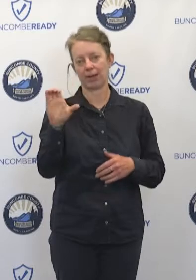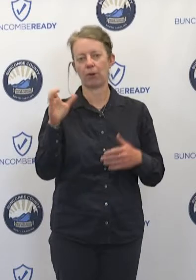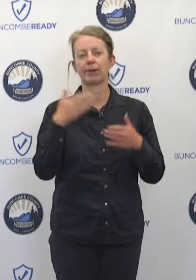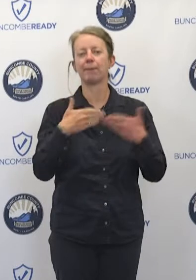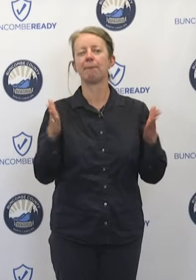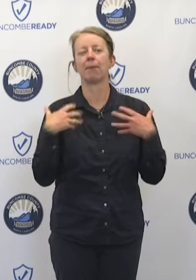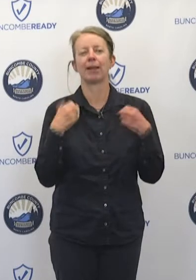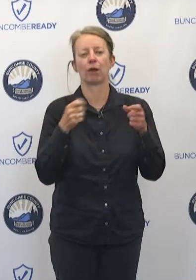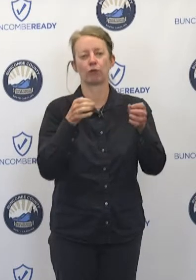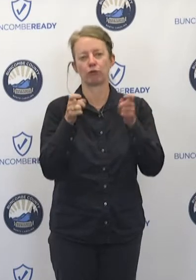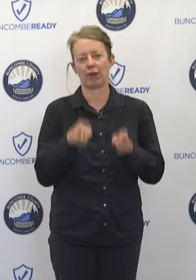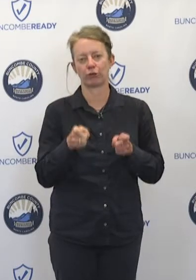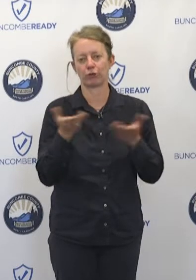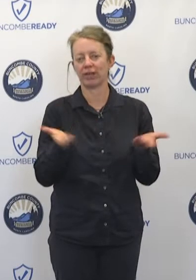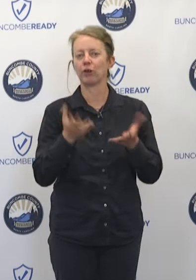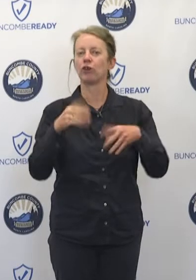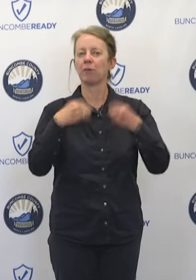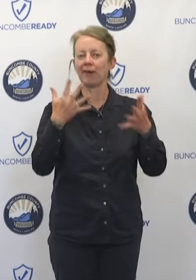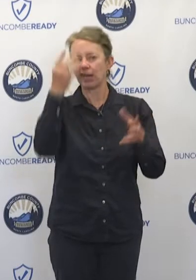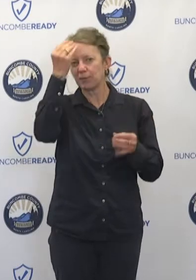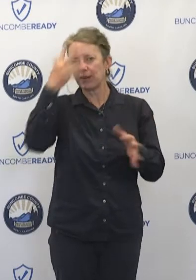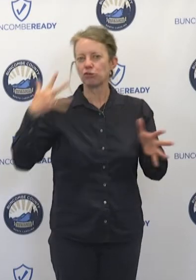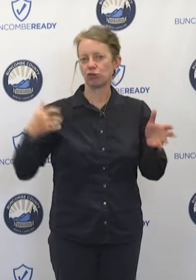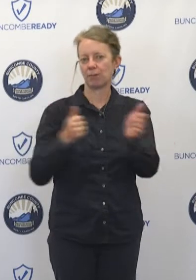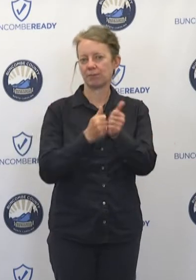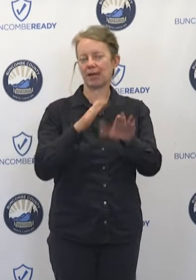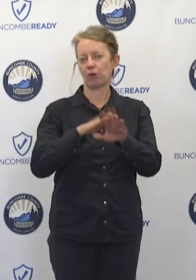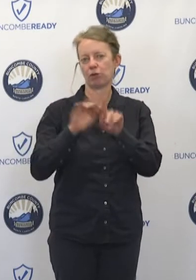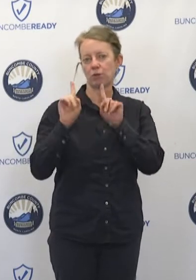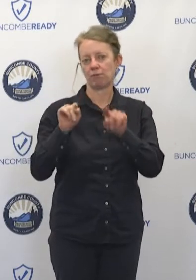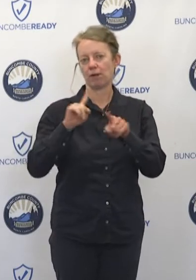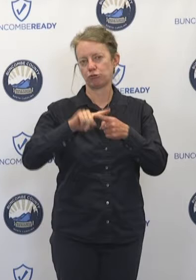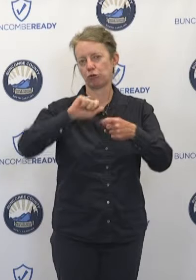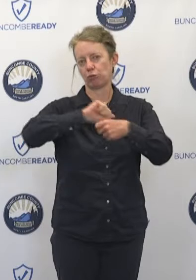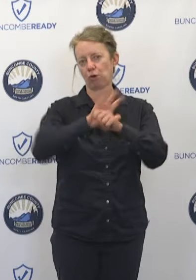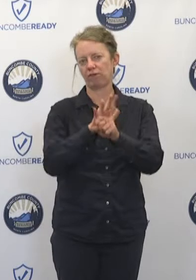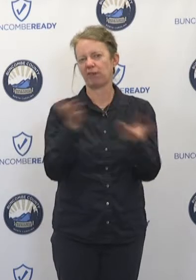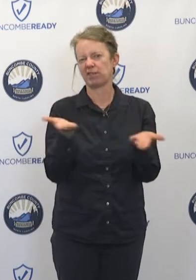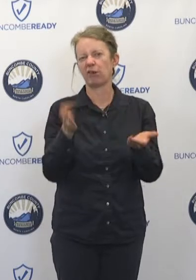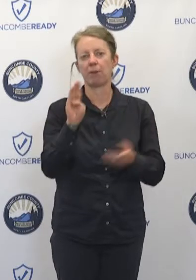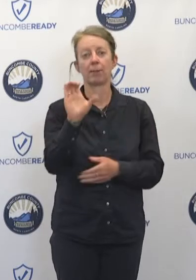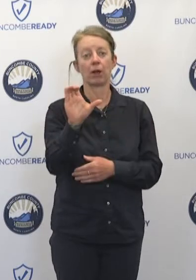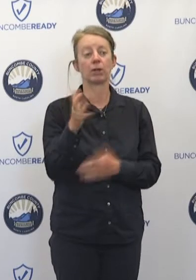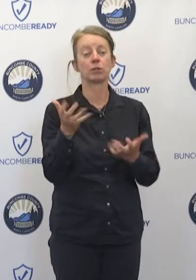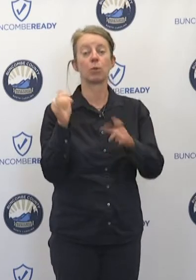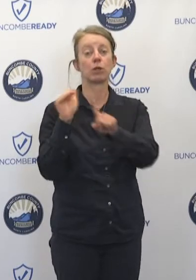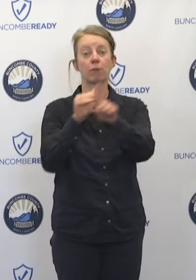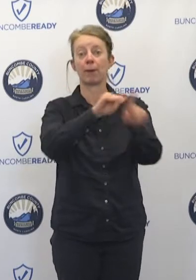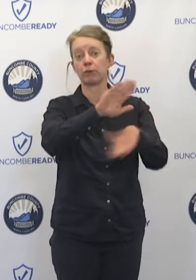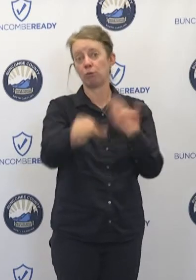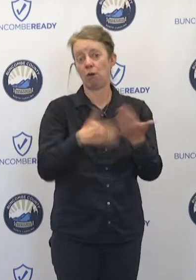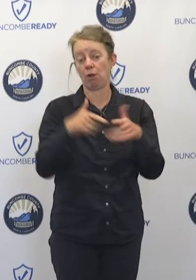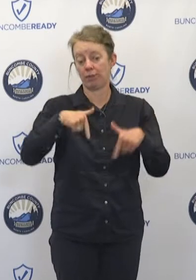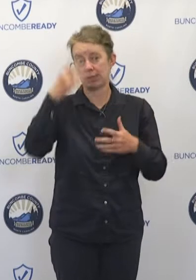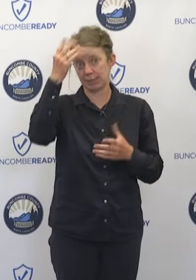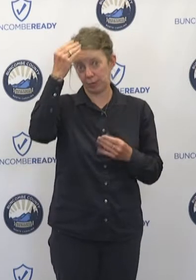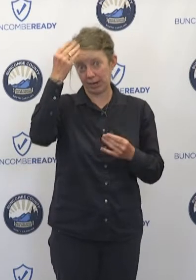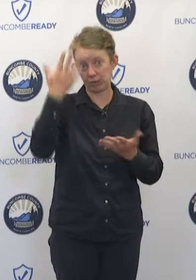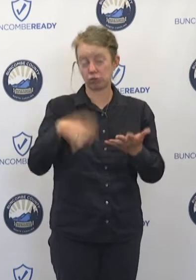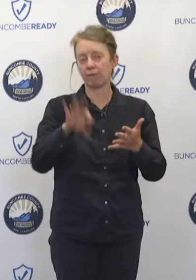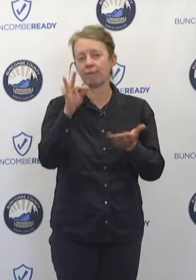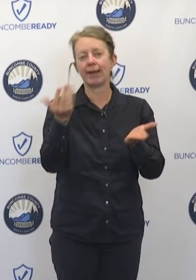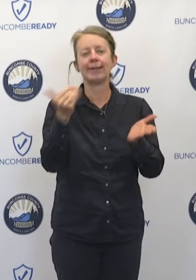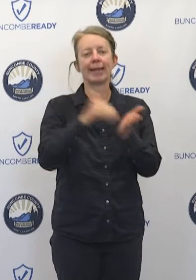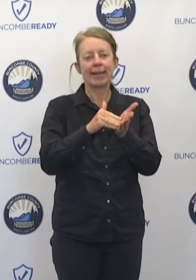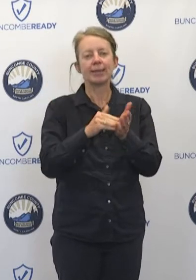to provide an update on the COVID-19 response in Buncombe County. As a reminder, this update can be found